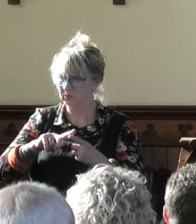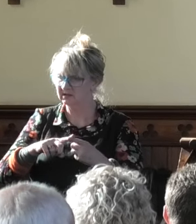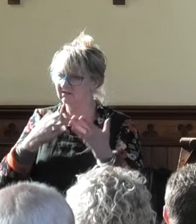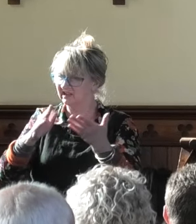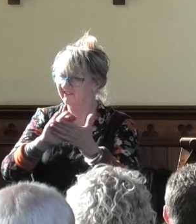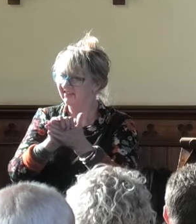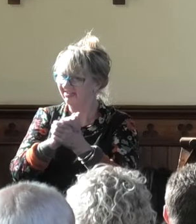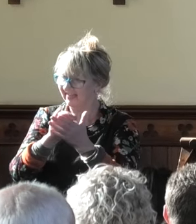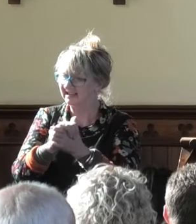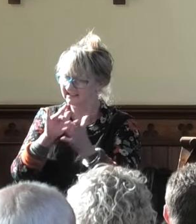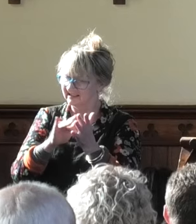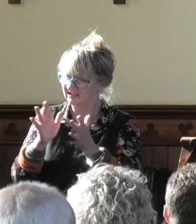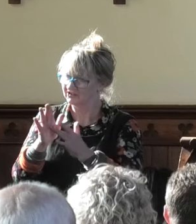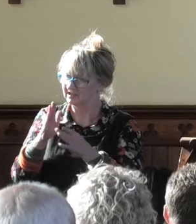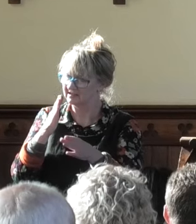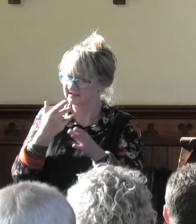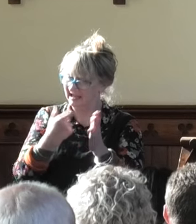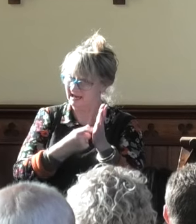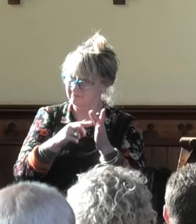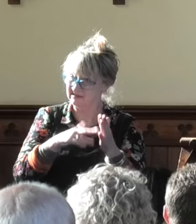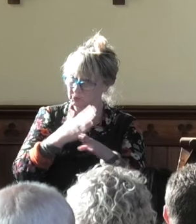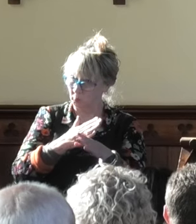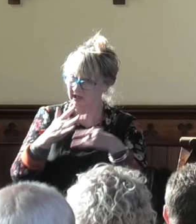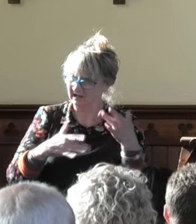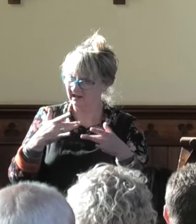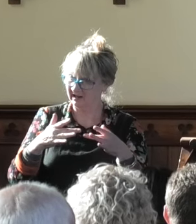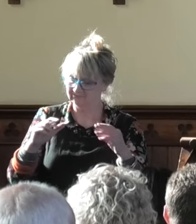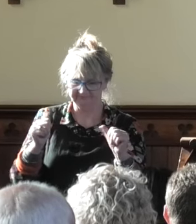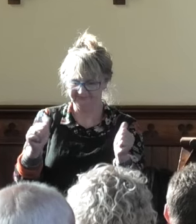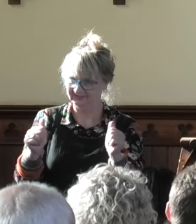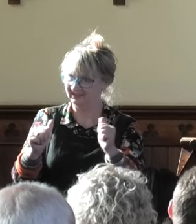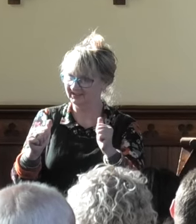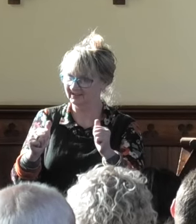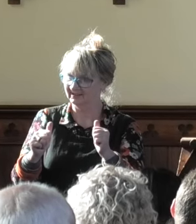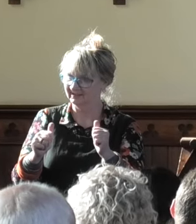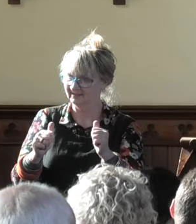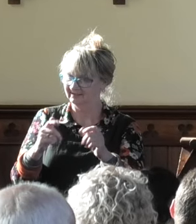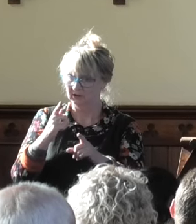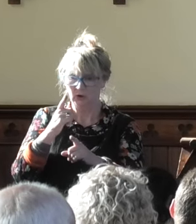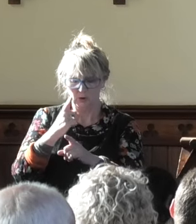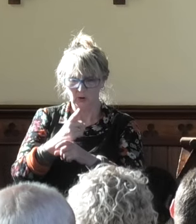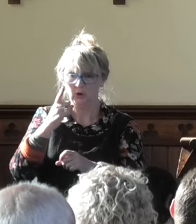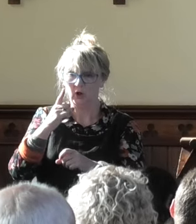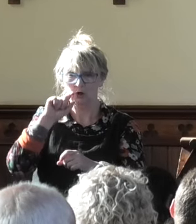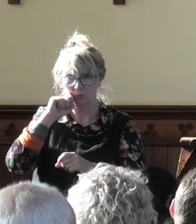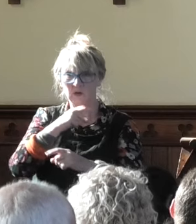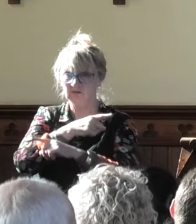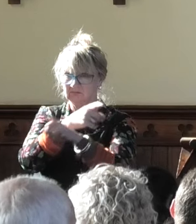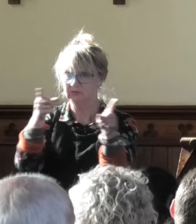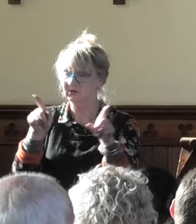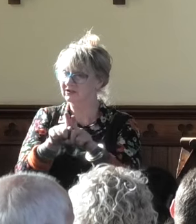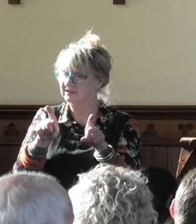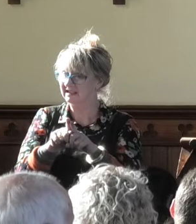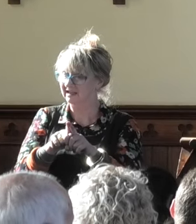that Jesus' work in Rinska is now fully complete, a work that God longs to do in anyone who trusts Christ